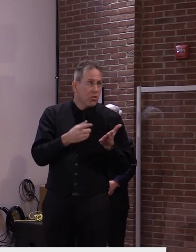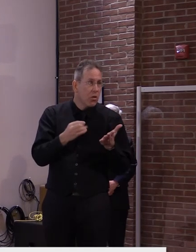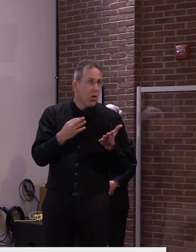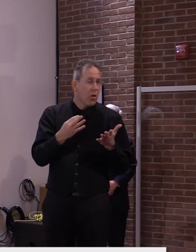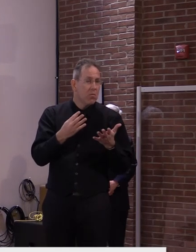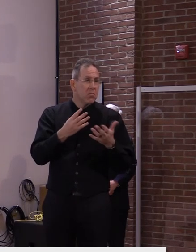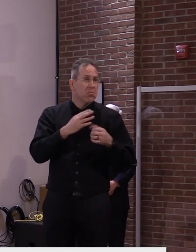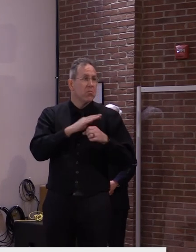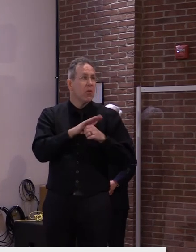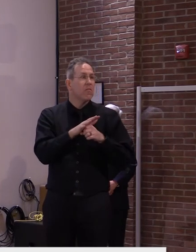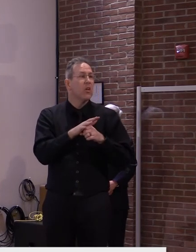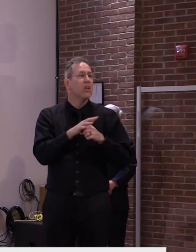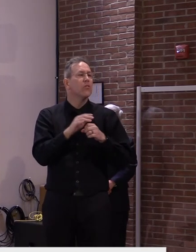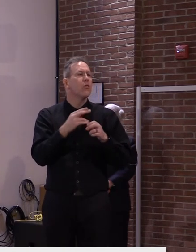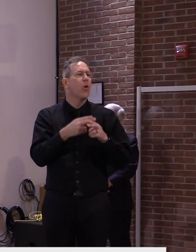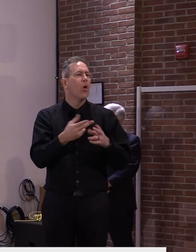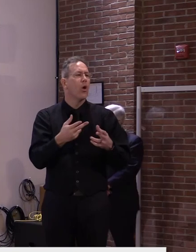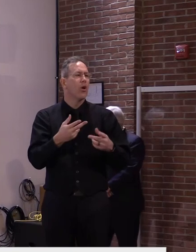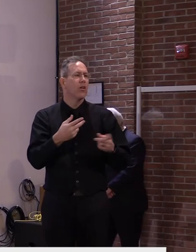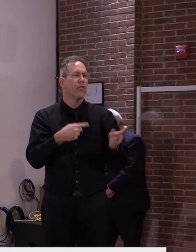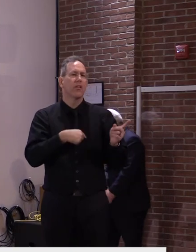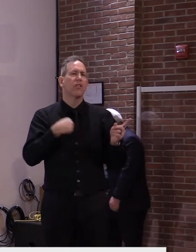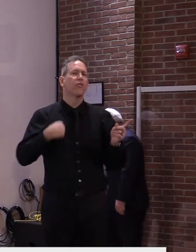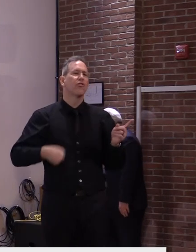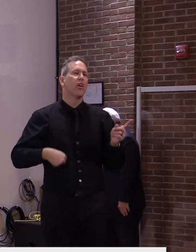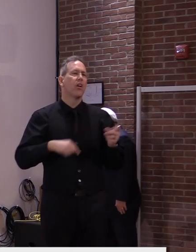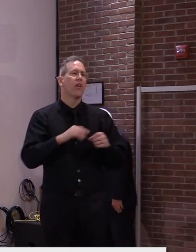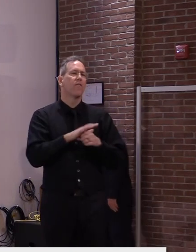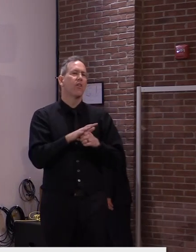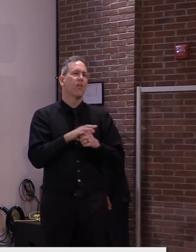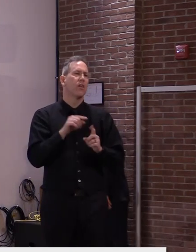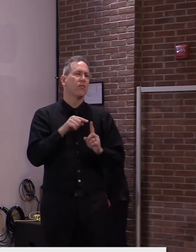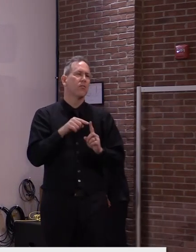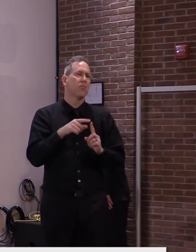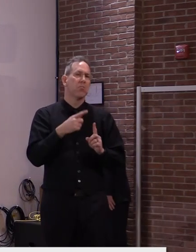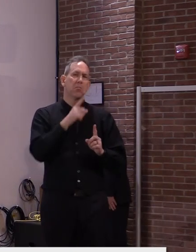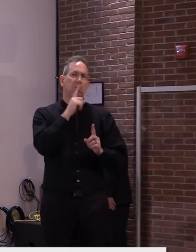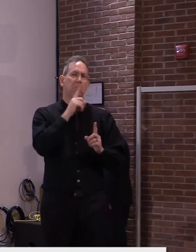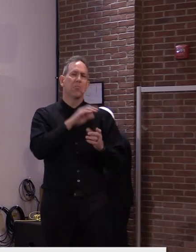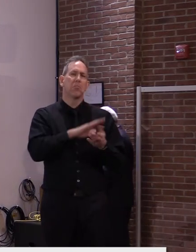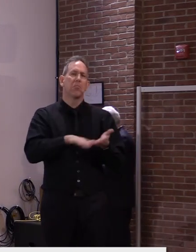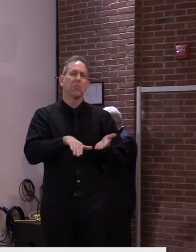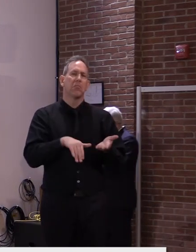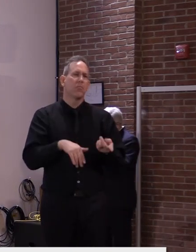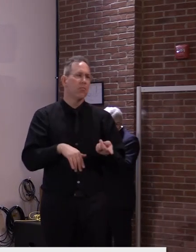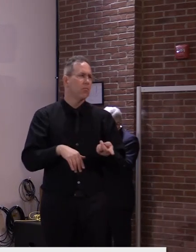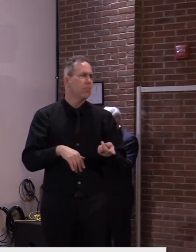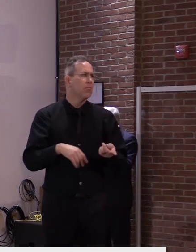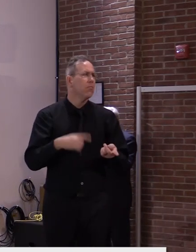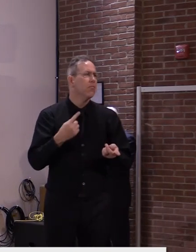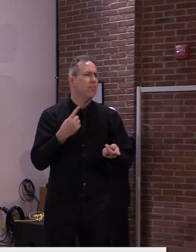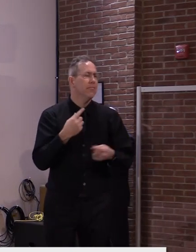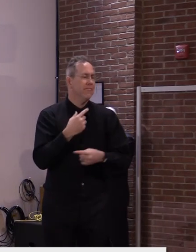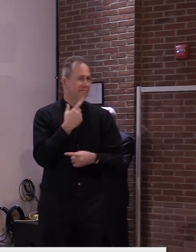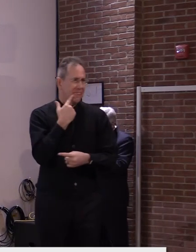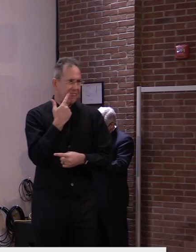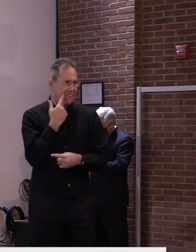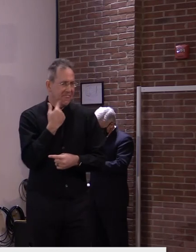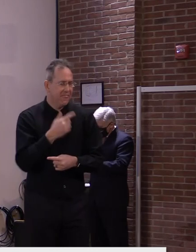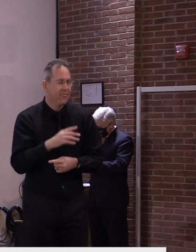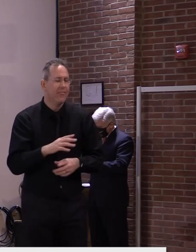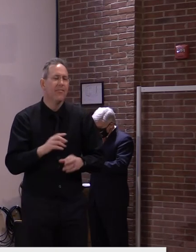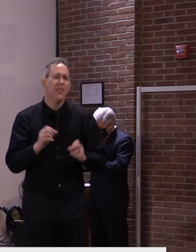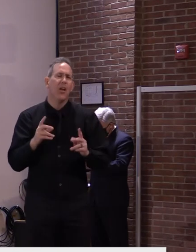the China virus. But yet there seems to be no problem with calling the variants the